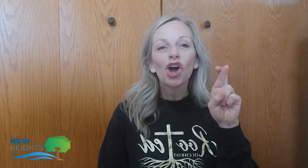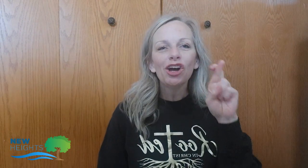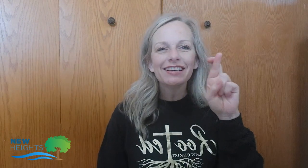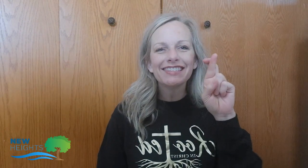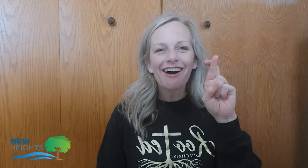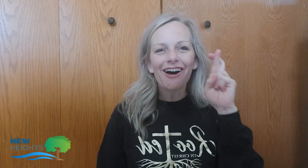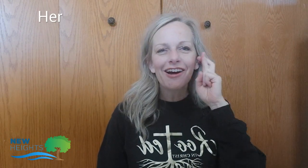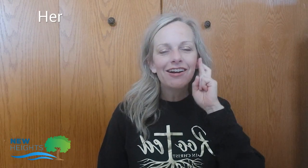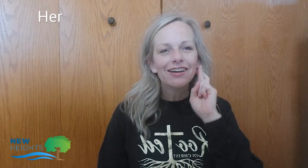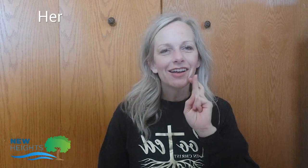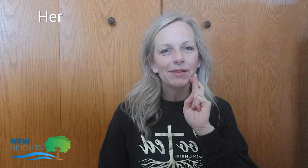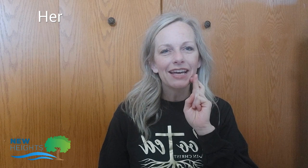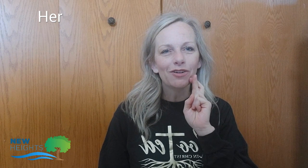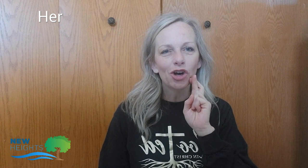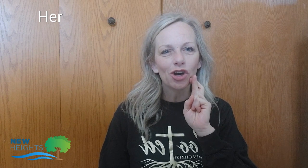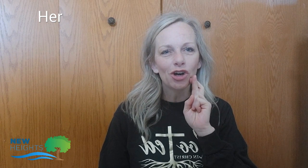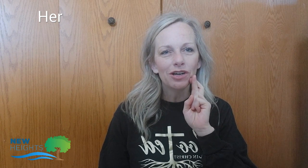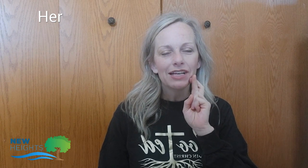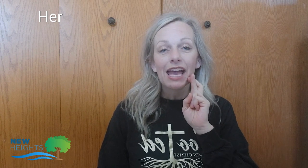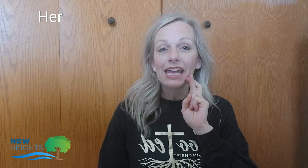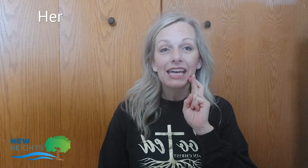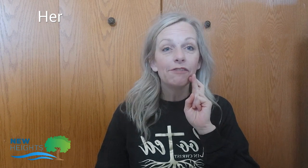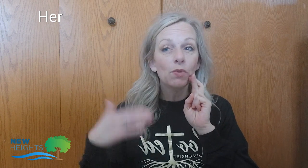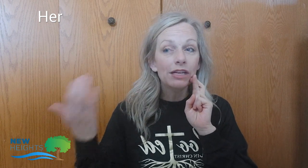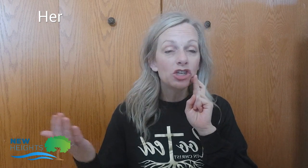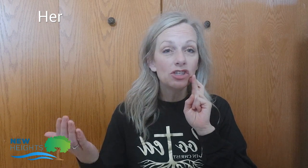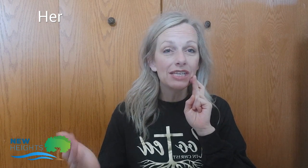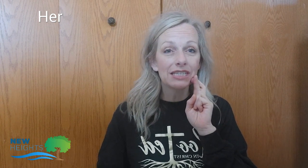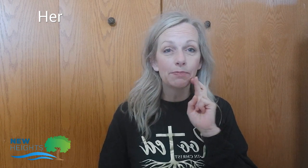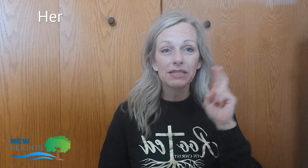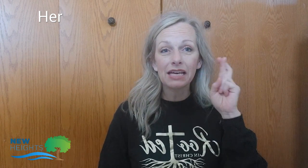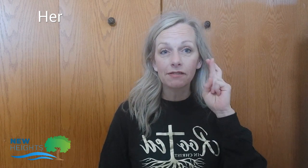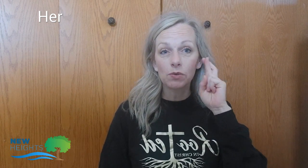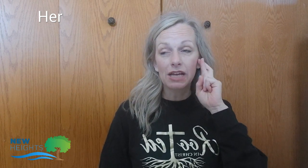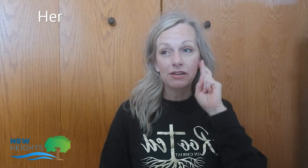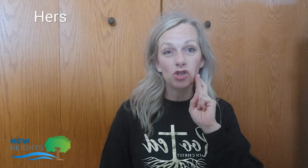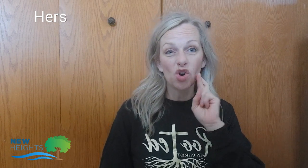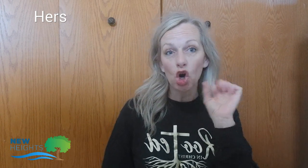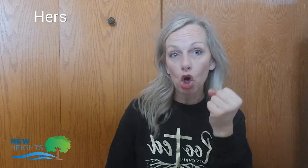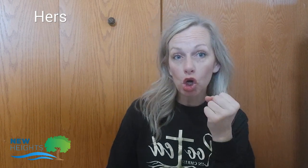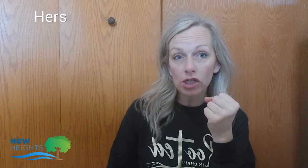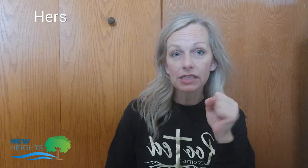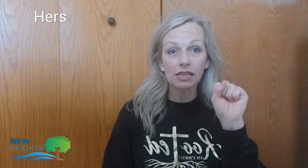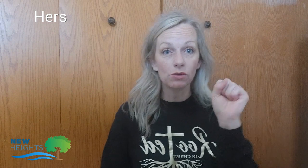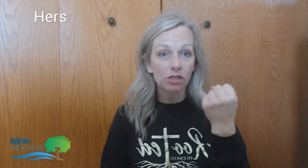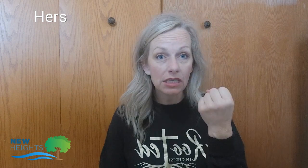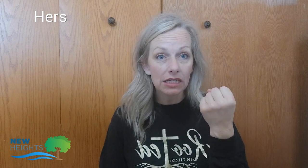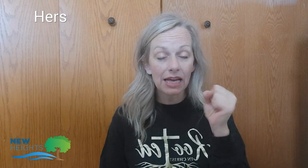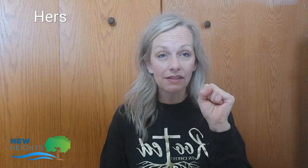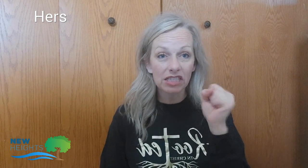her is the R coming down, her. And again, if you want to change these into possessive, you would kind of do hers and you would kind of